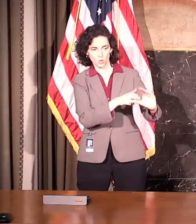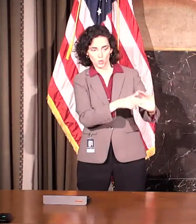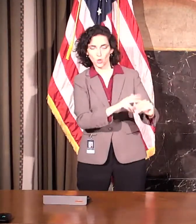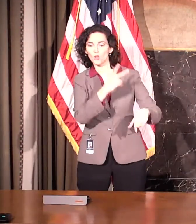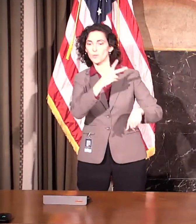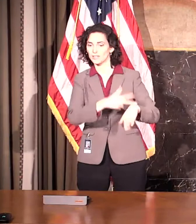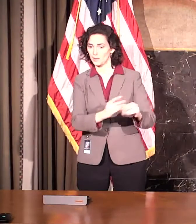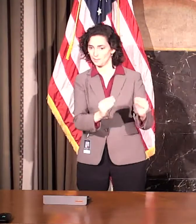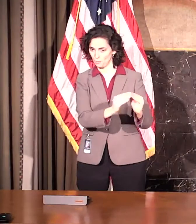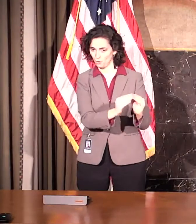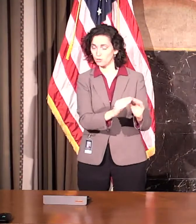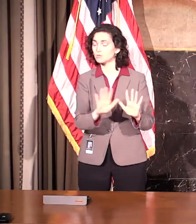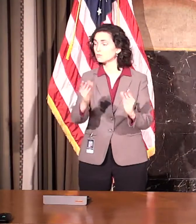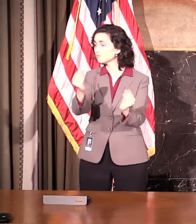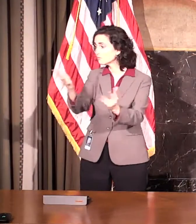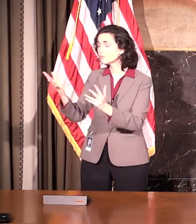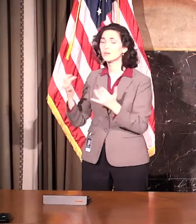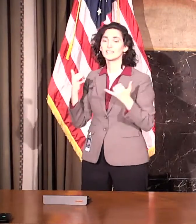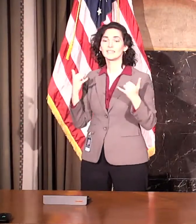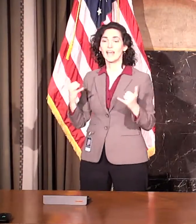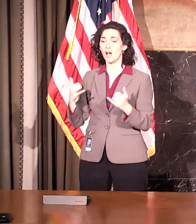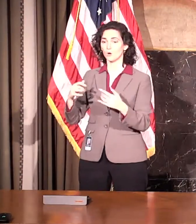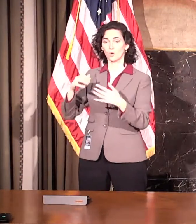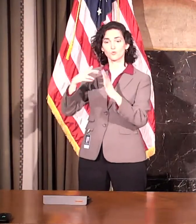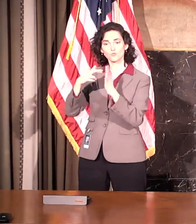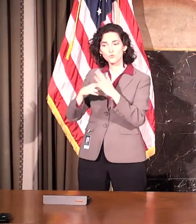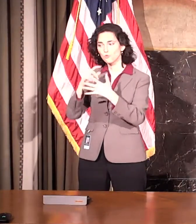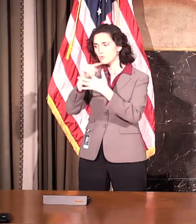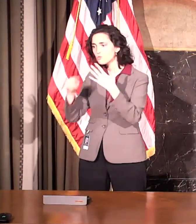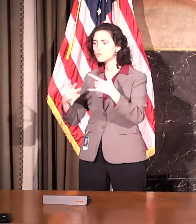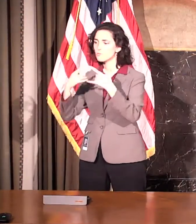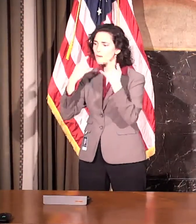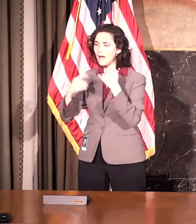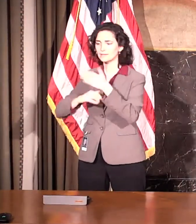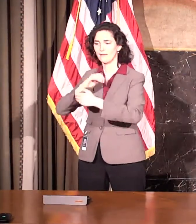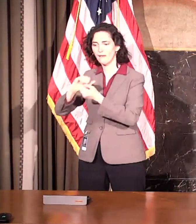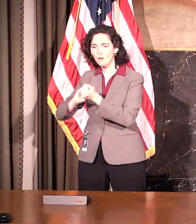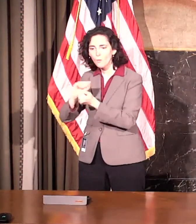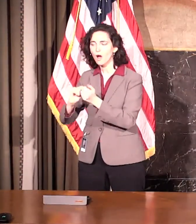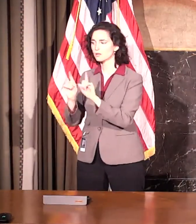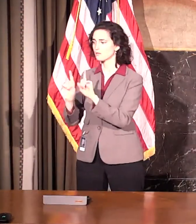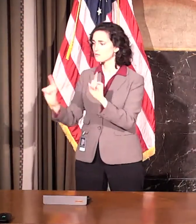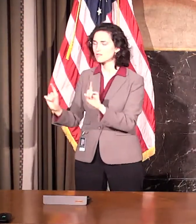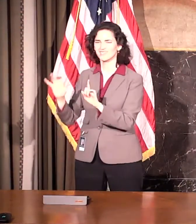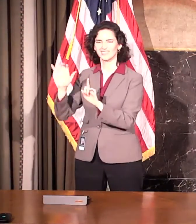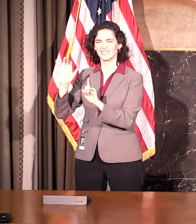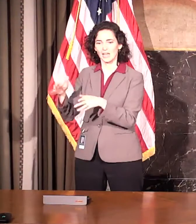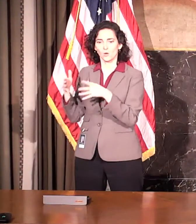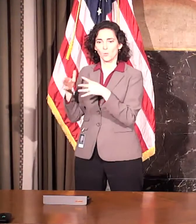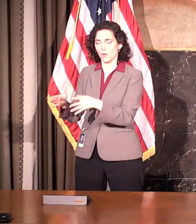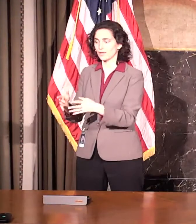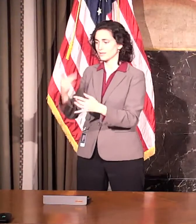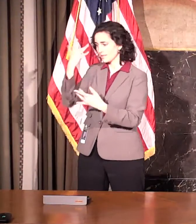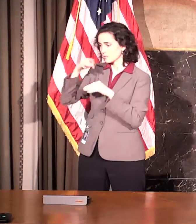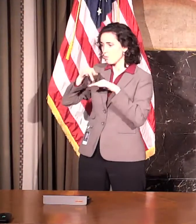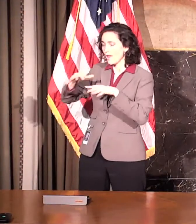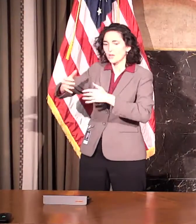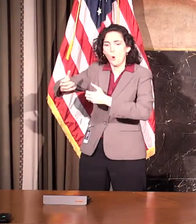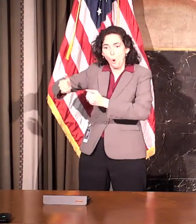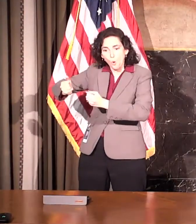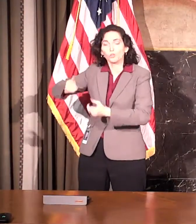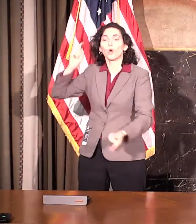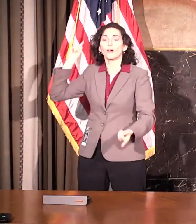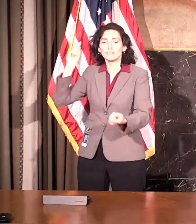get vaccine out to the majority of our population and until we can flatten this curve again. We are